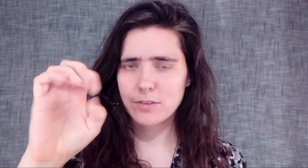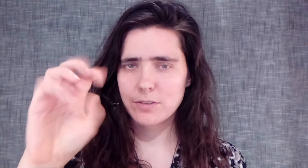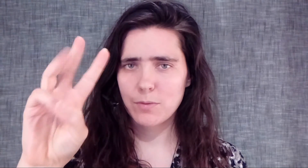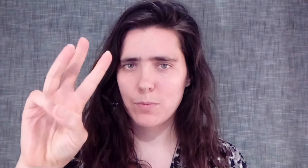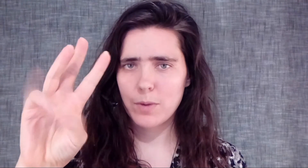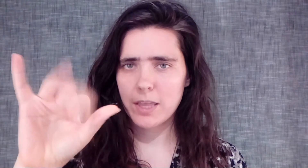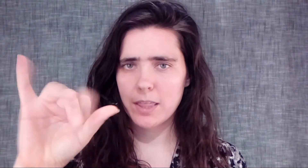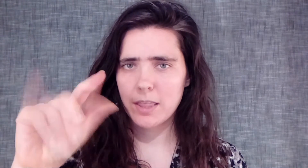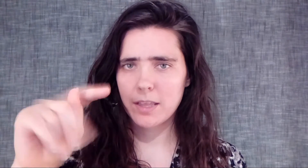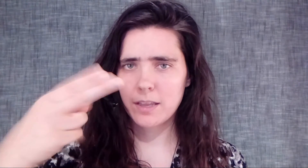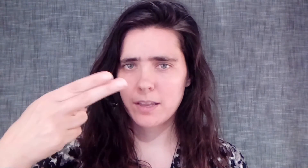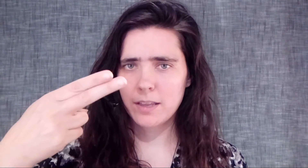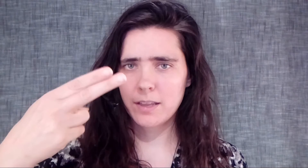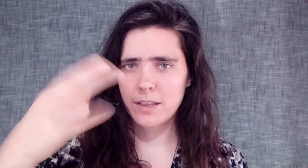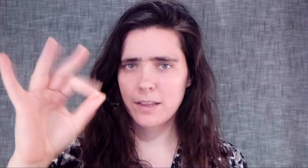tingles